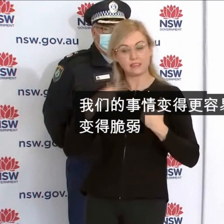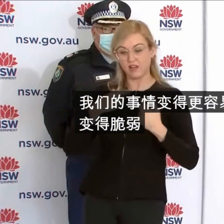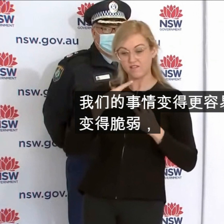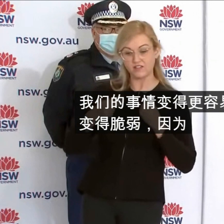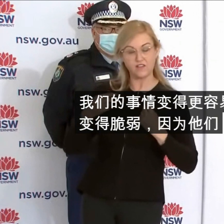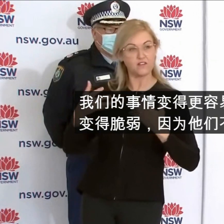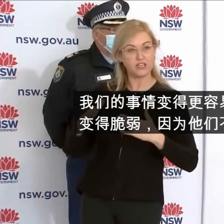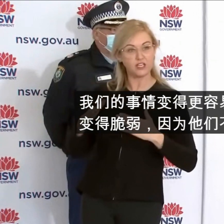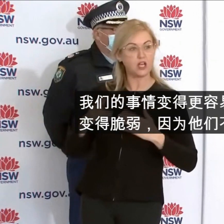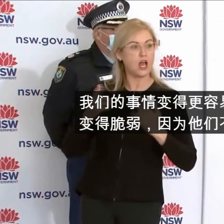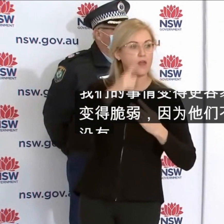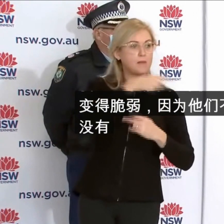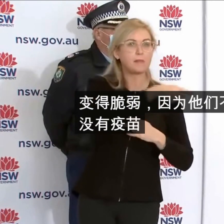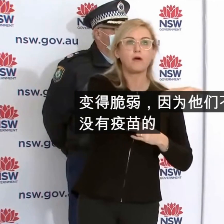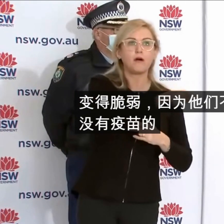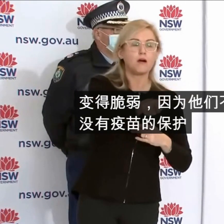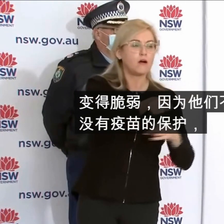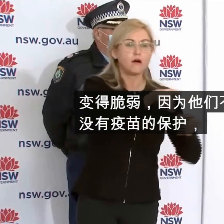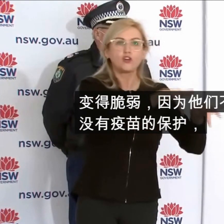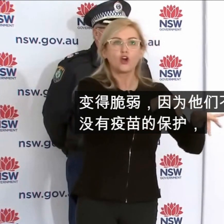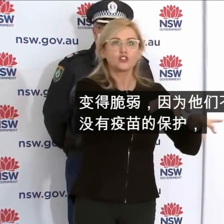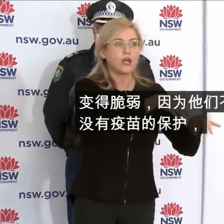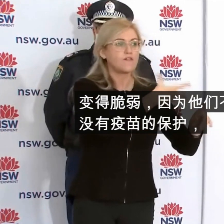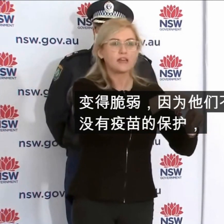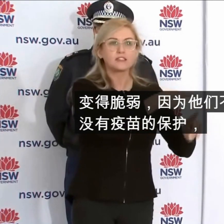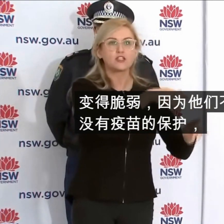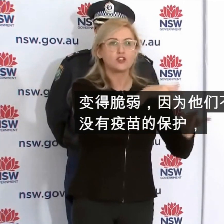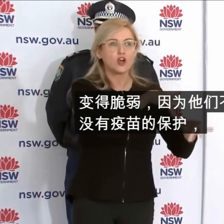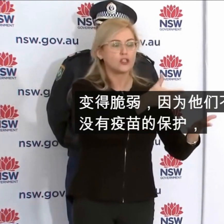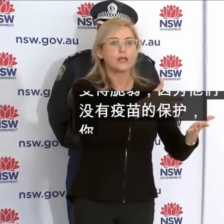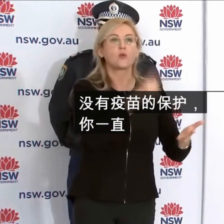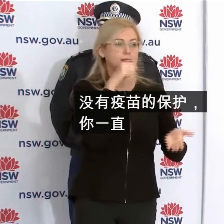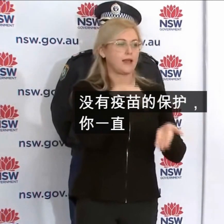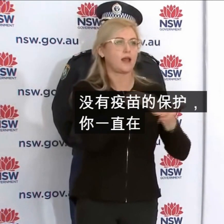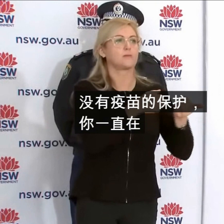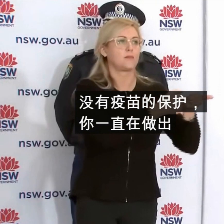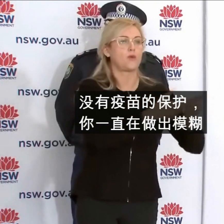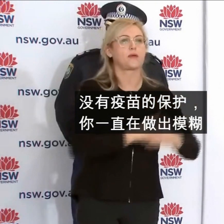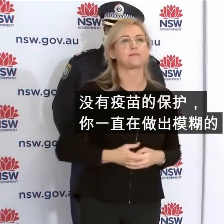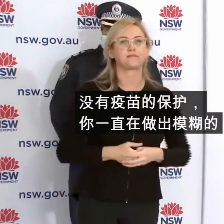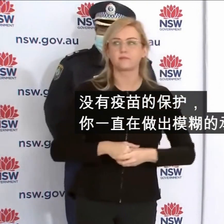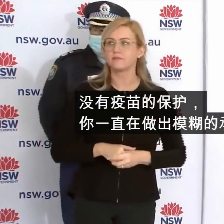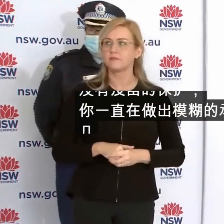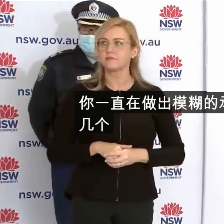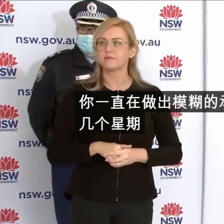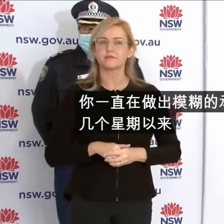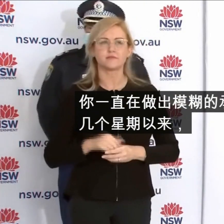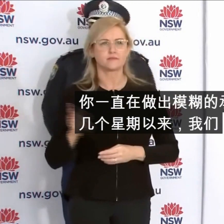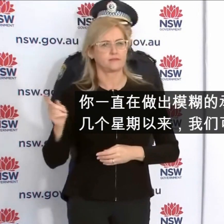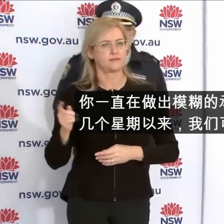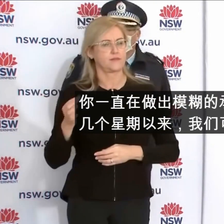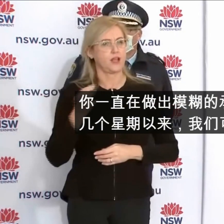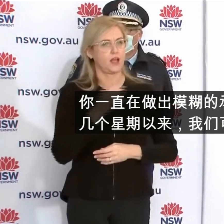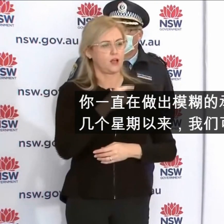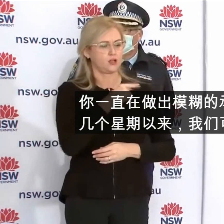left vulnerable because they don't have the protection of the vaccine. You've been making these vague promises for weeks now